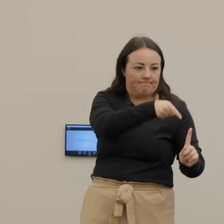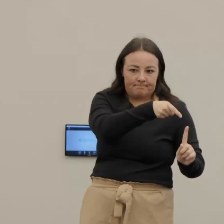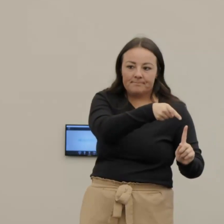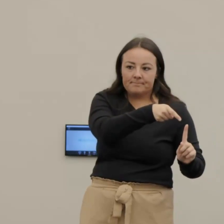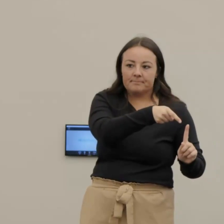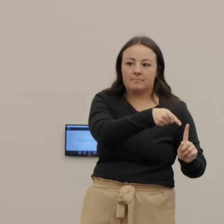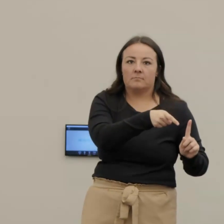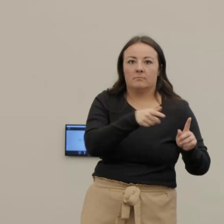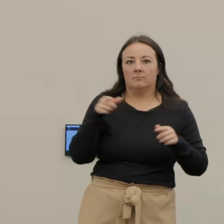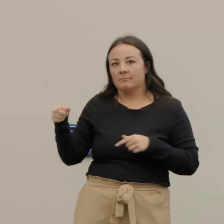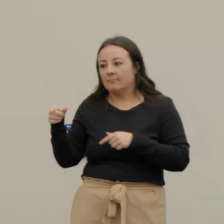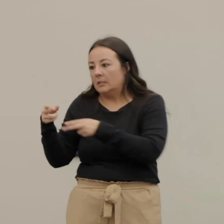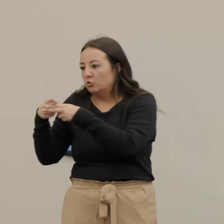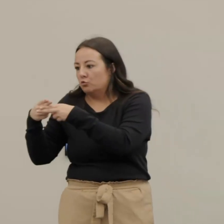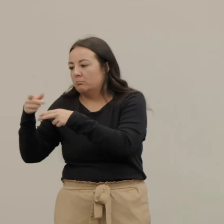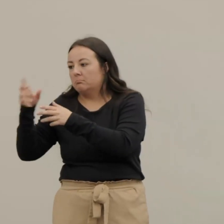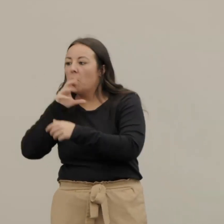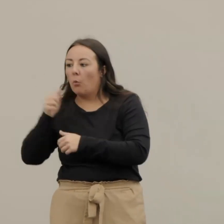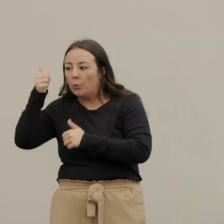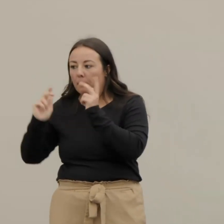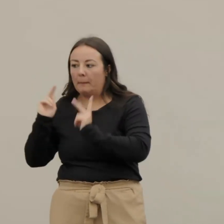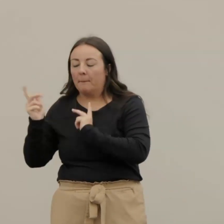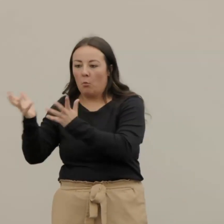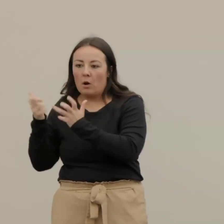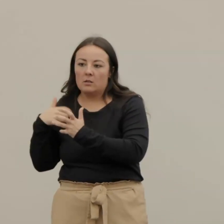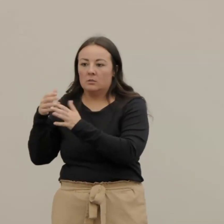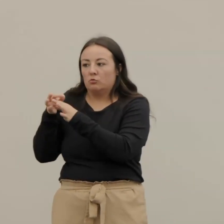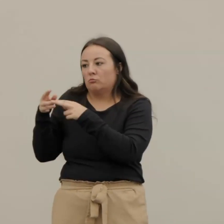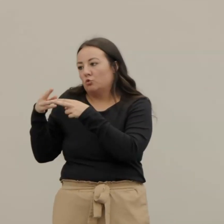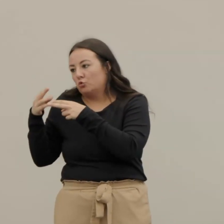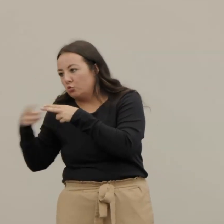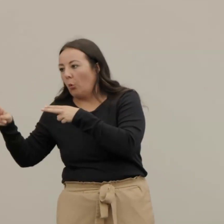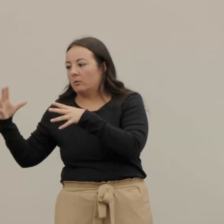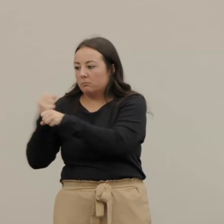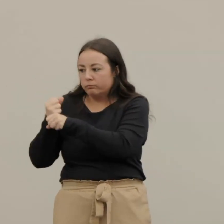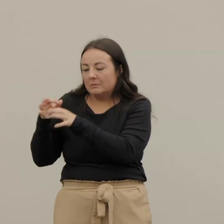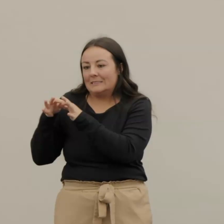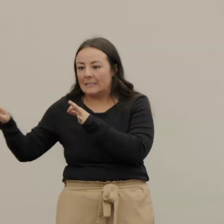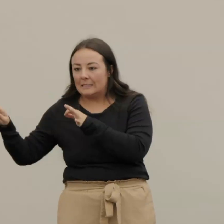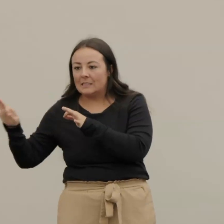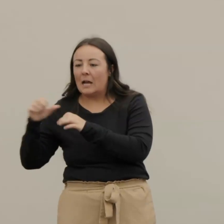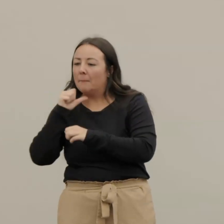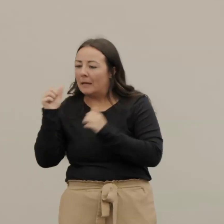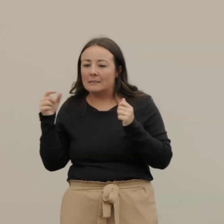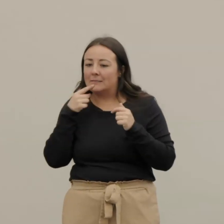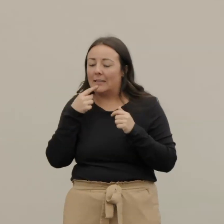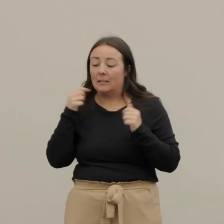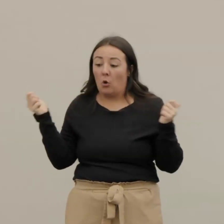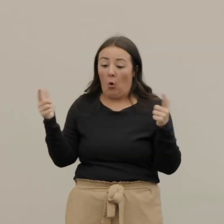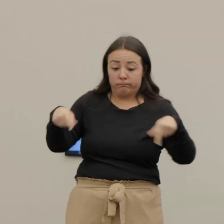short sentences. So I'm not saying blend them all together, but what we're seeing is